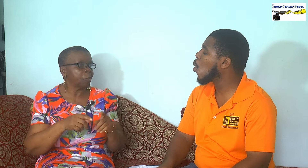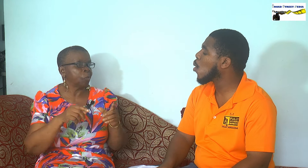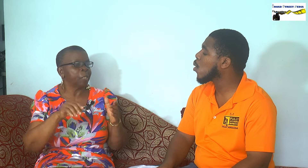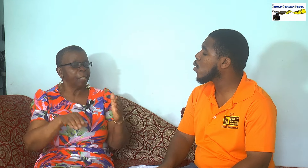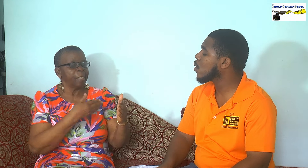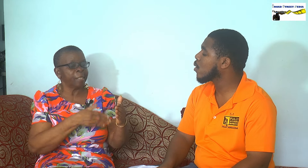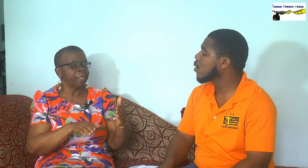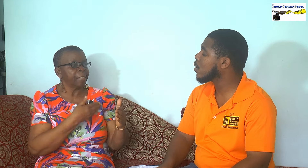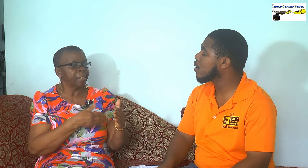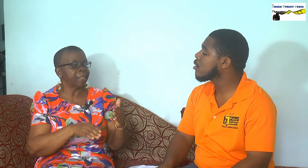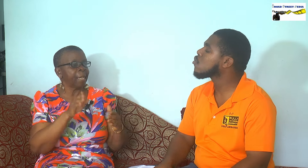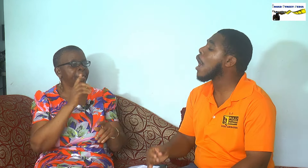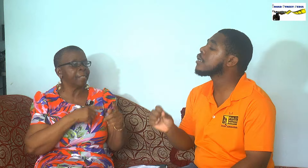to sing, sign.